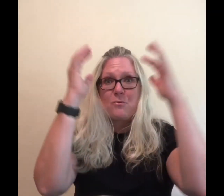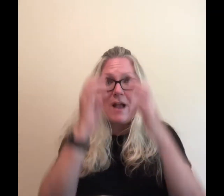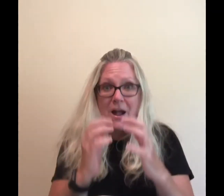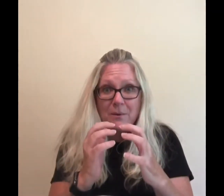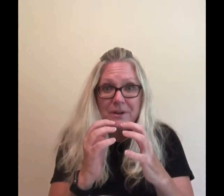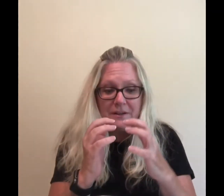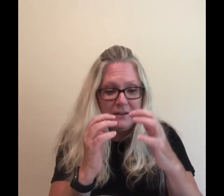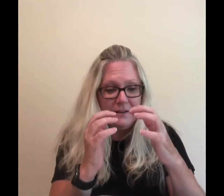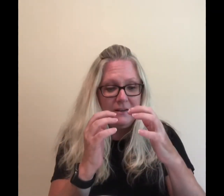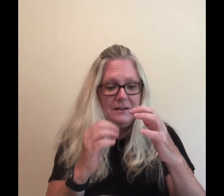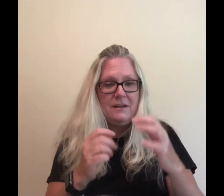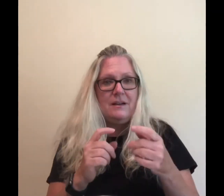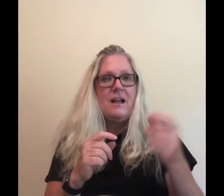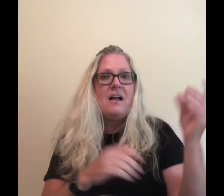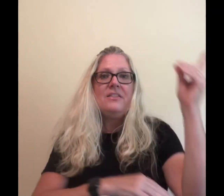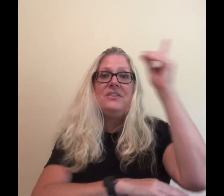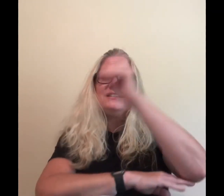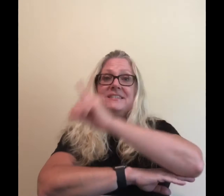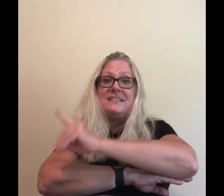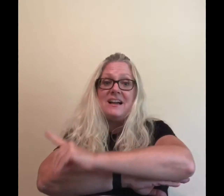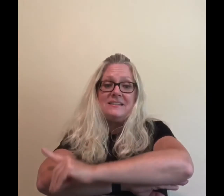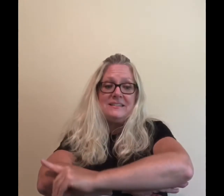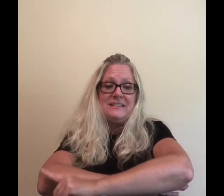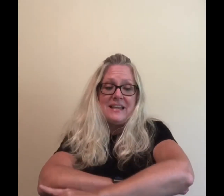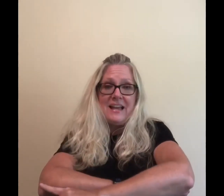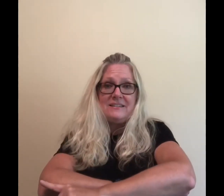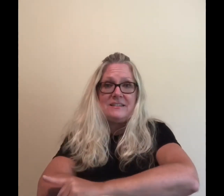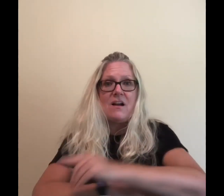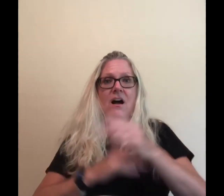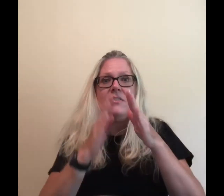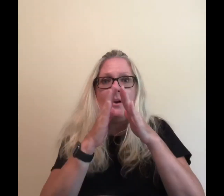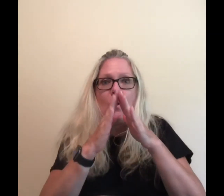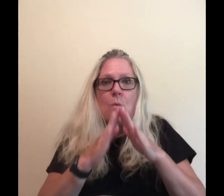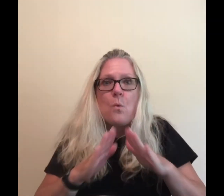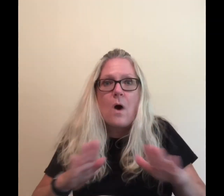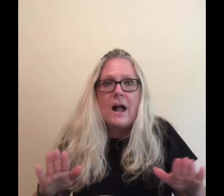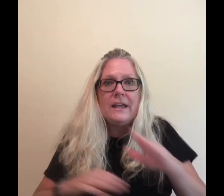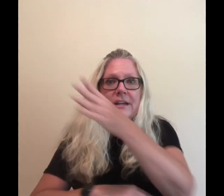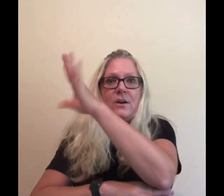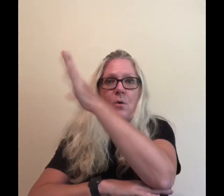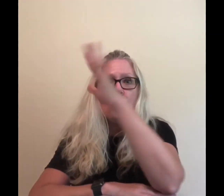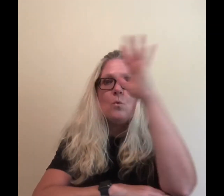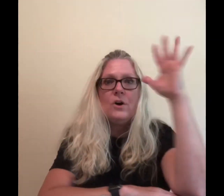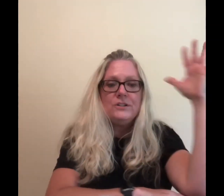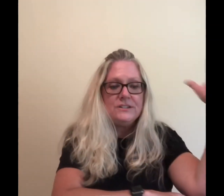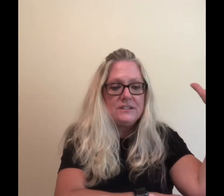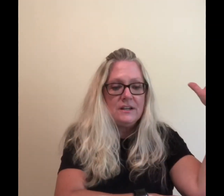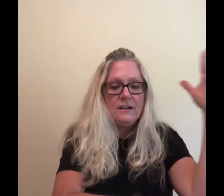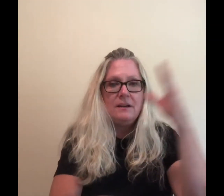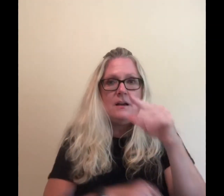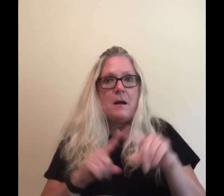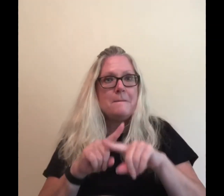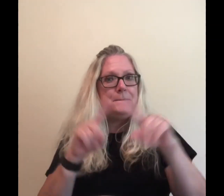crowd. The sun sets on the quiet woods,